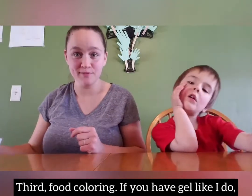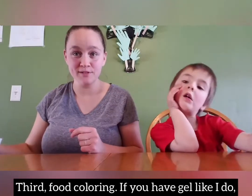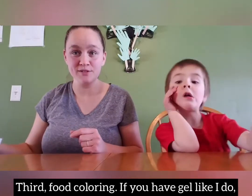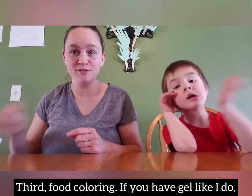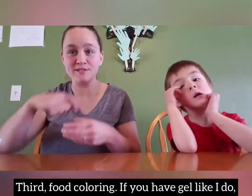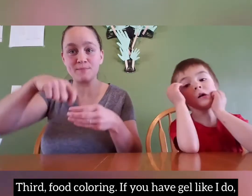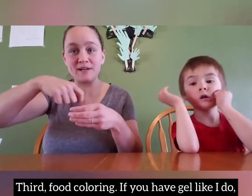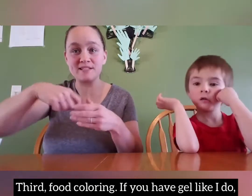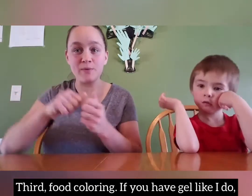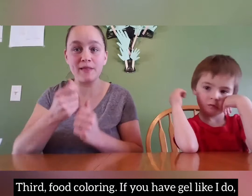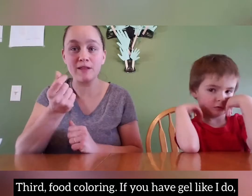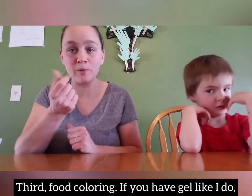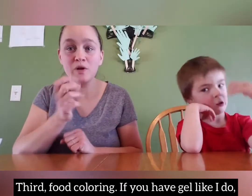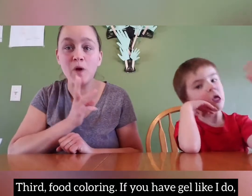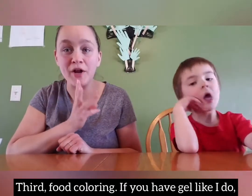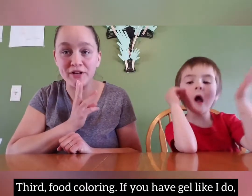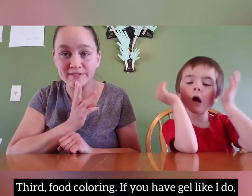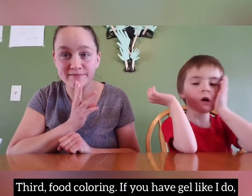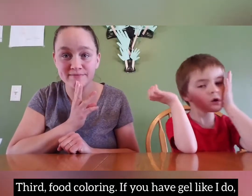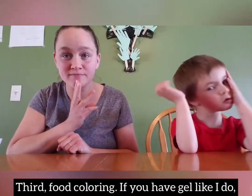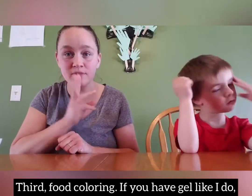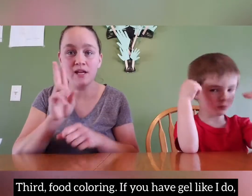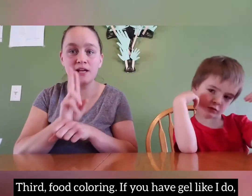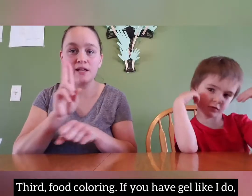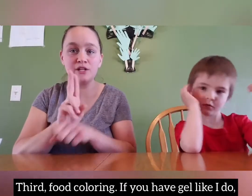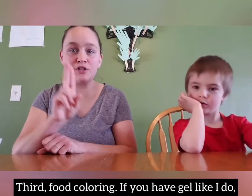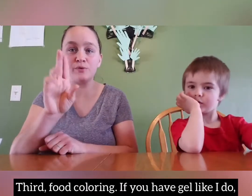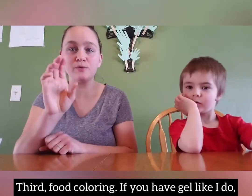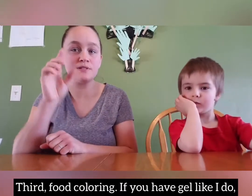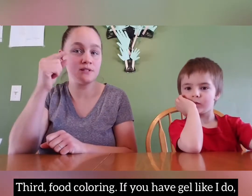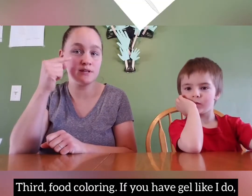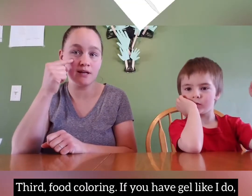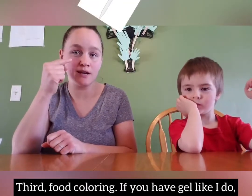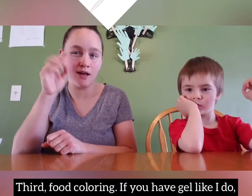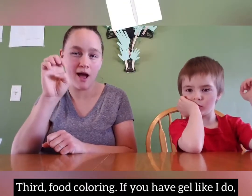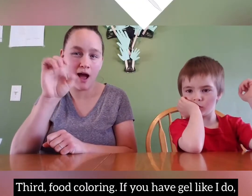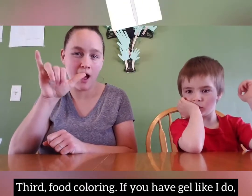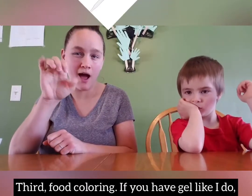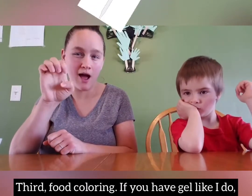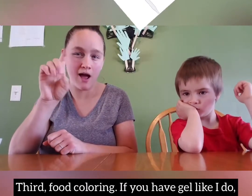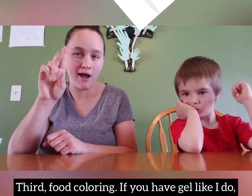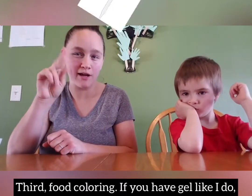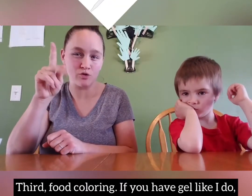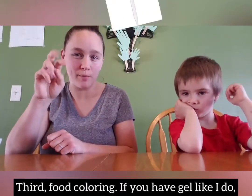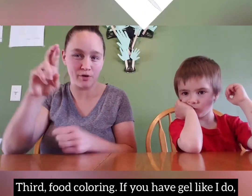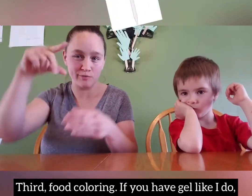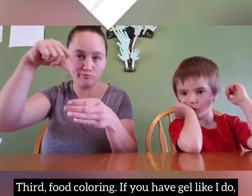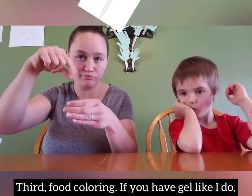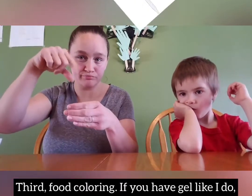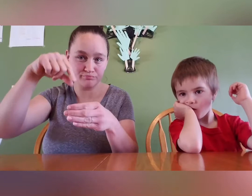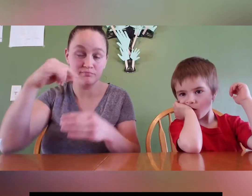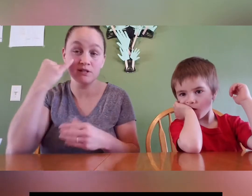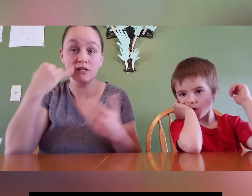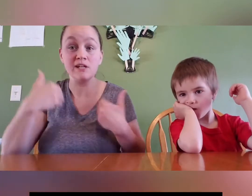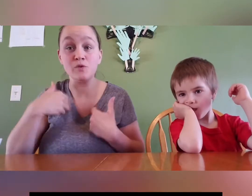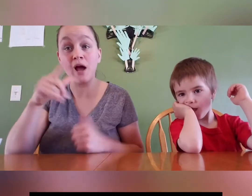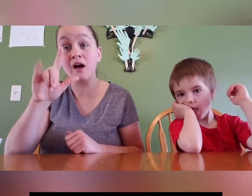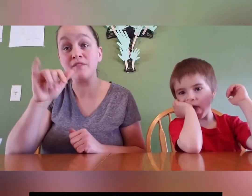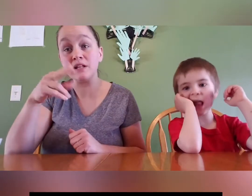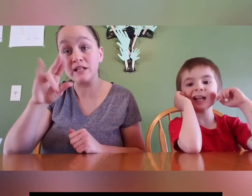You mix it with a little bit of water and you eyedropper. If you have the